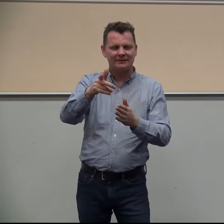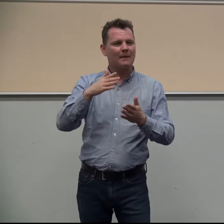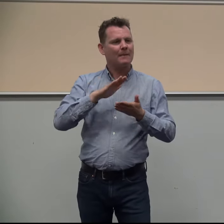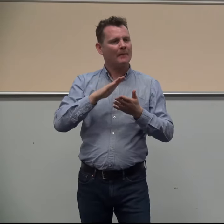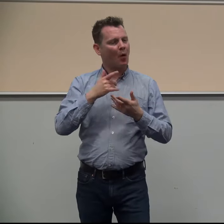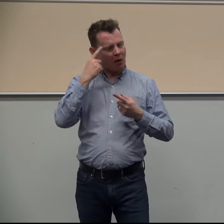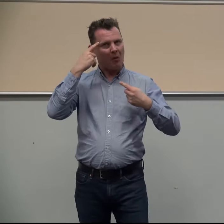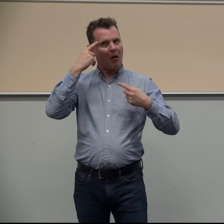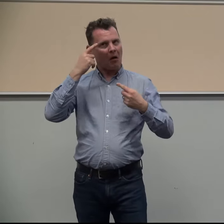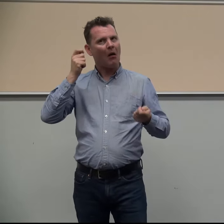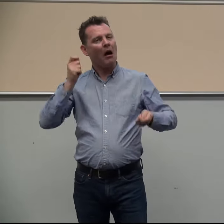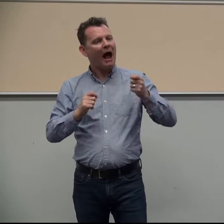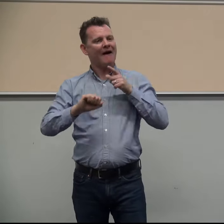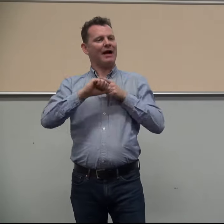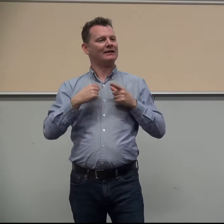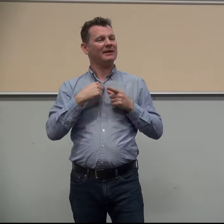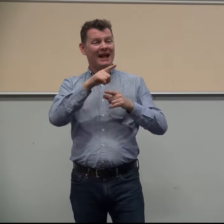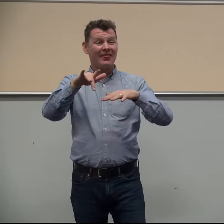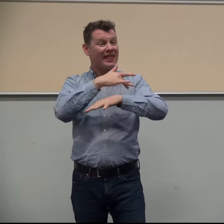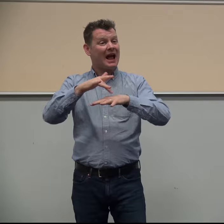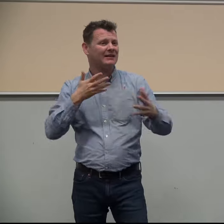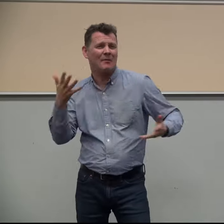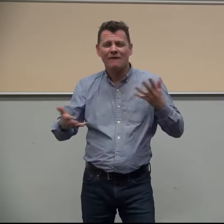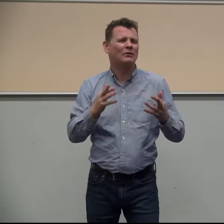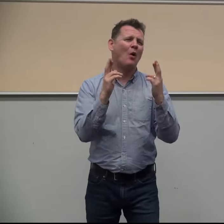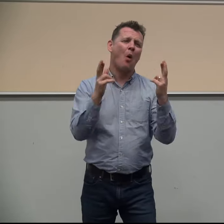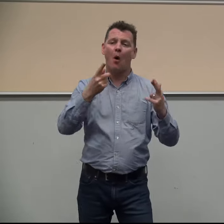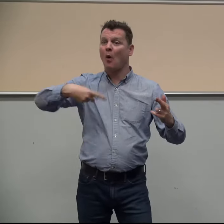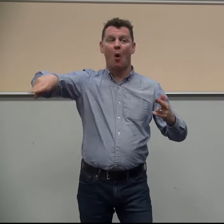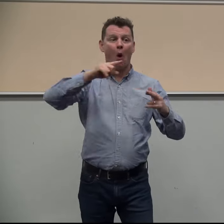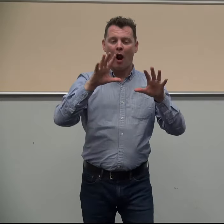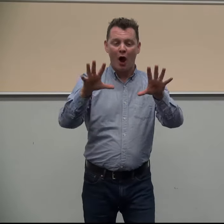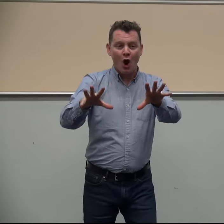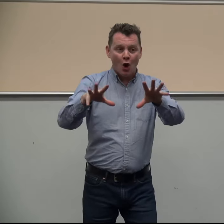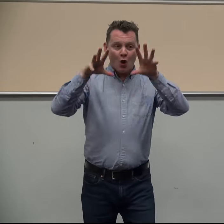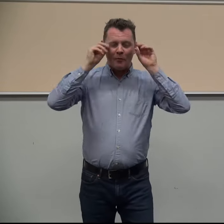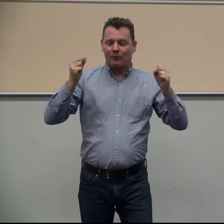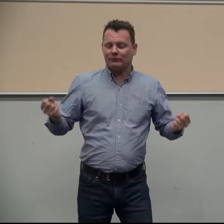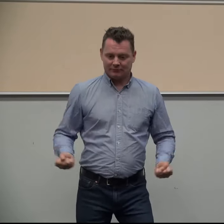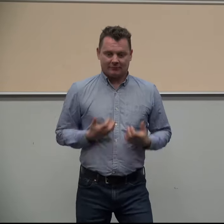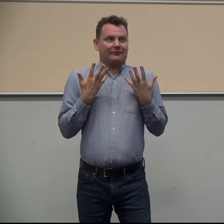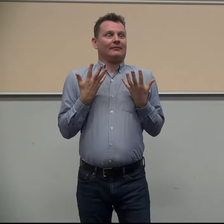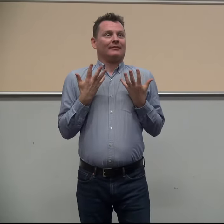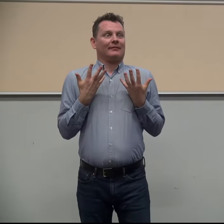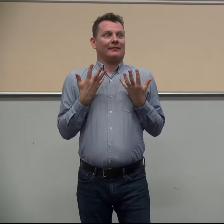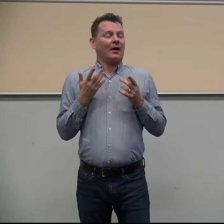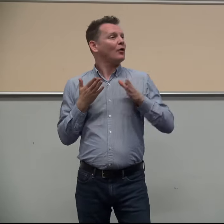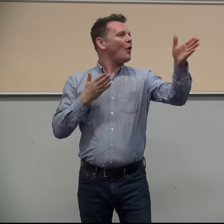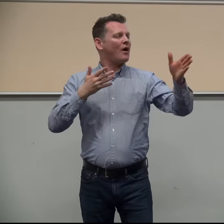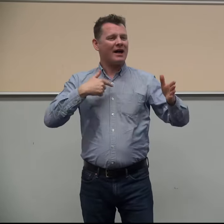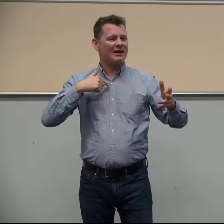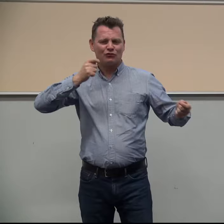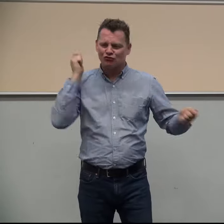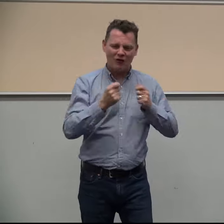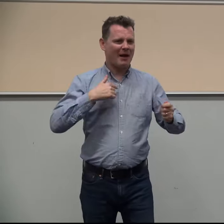effect on you. In theatre, the hope is that it gives you some kind of transformational effect, that you go out and change your life or